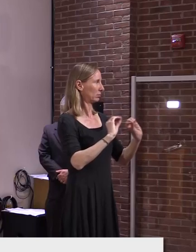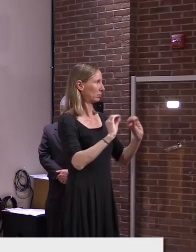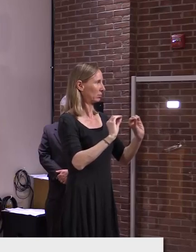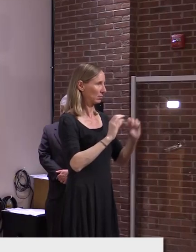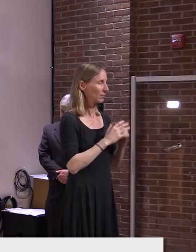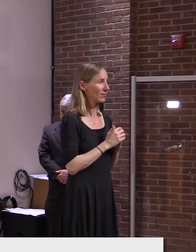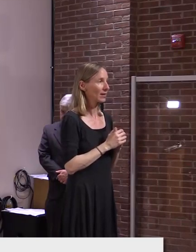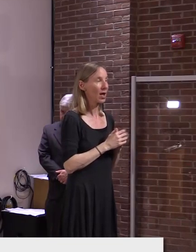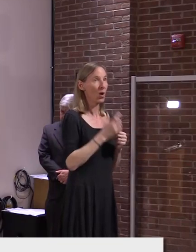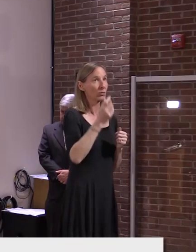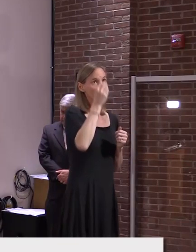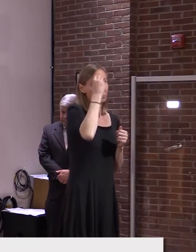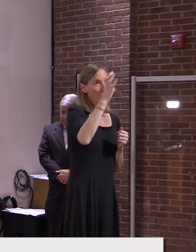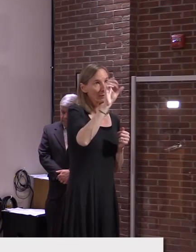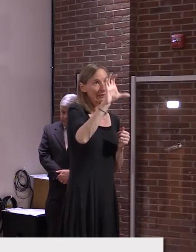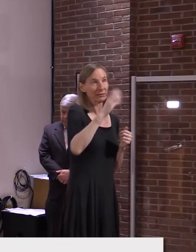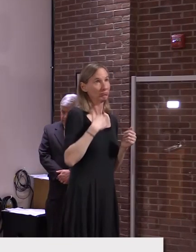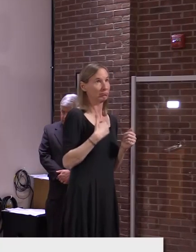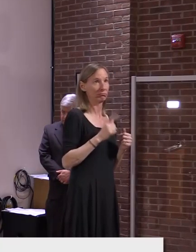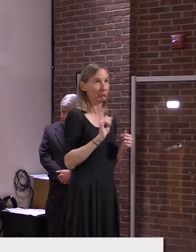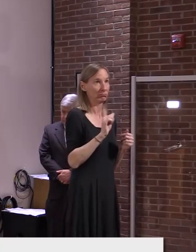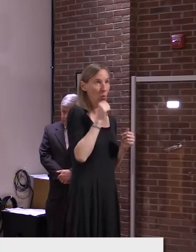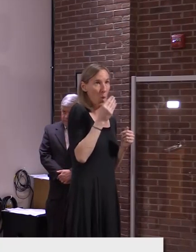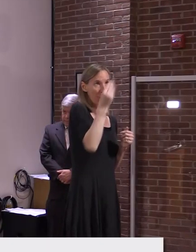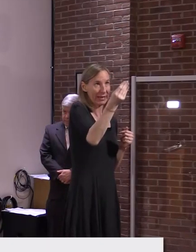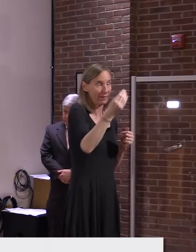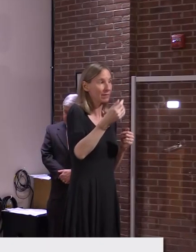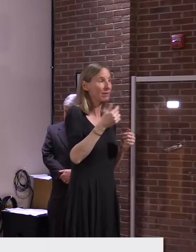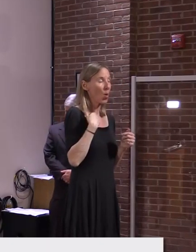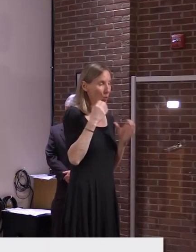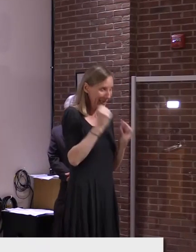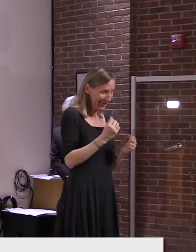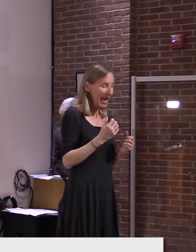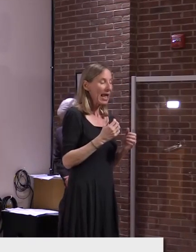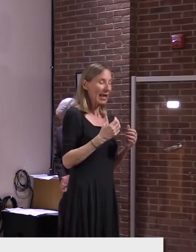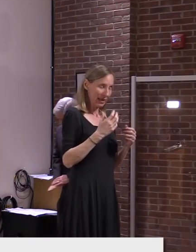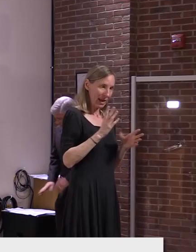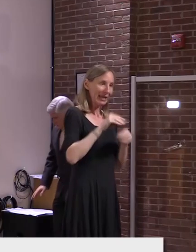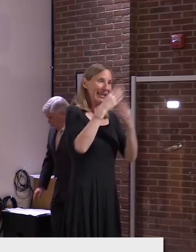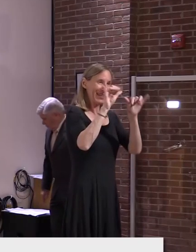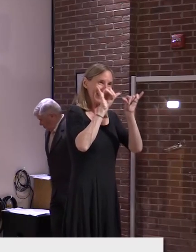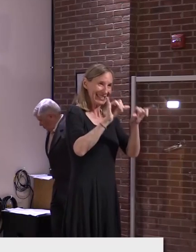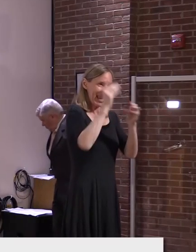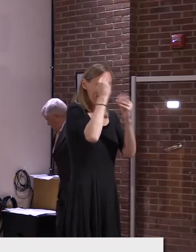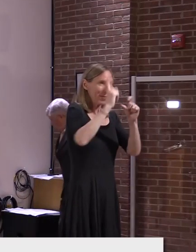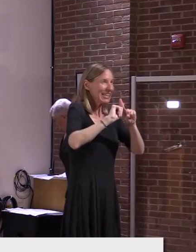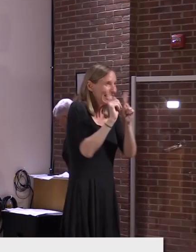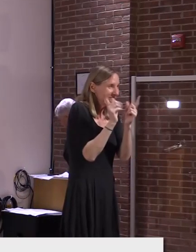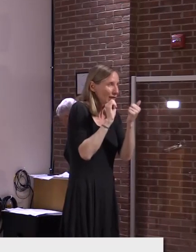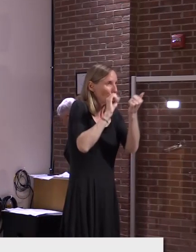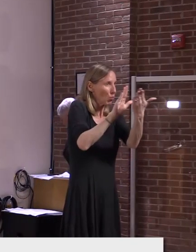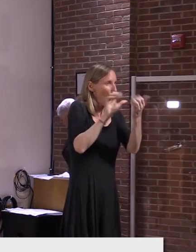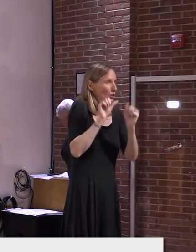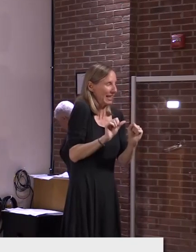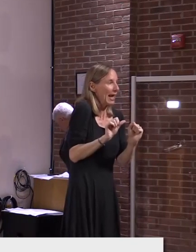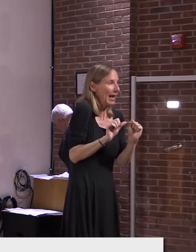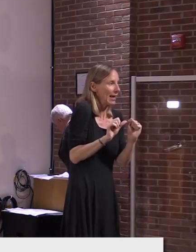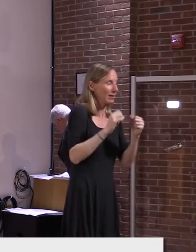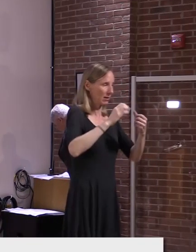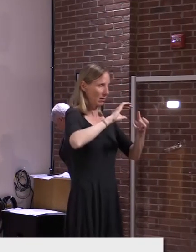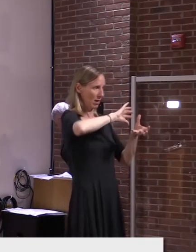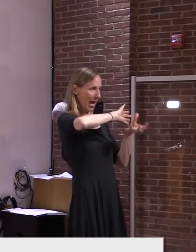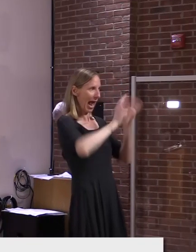discussing this with CDC about how we can submit our same information by a different mechanism in